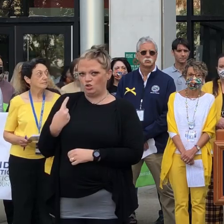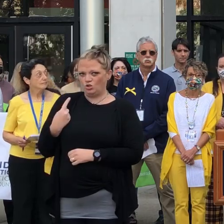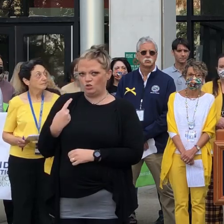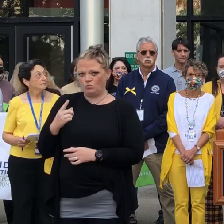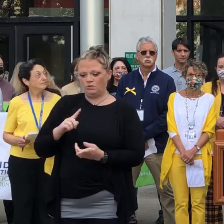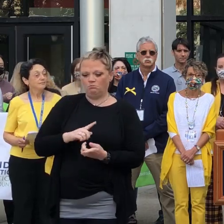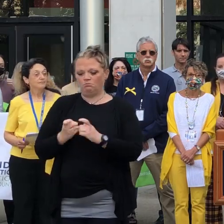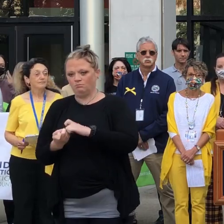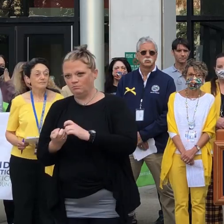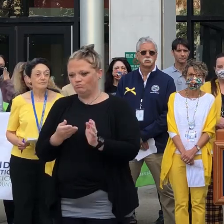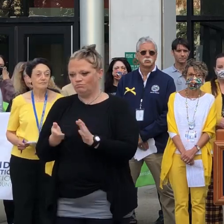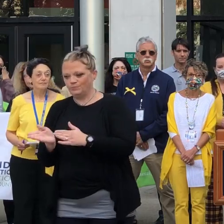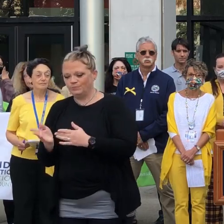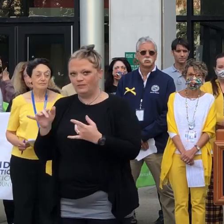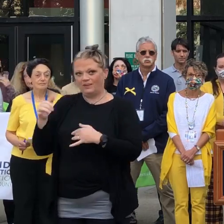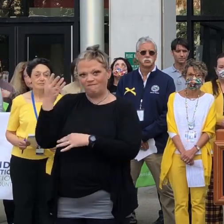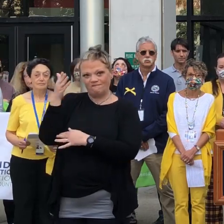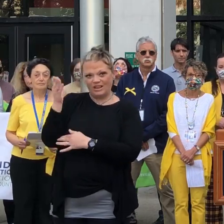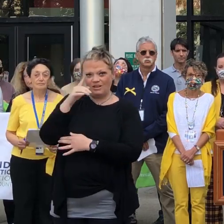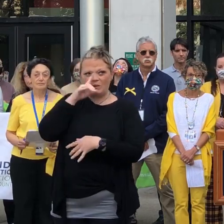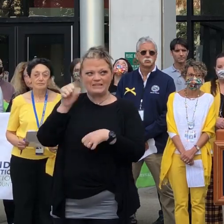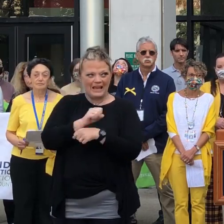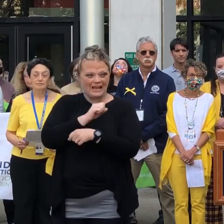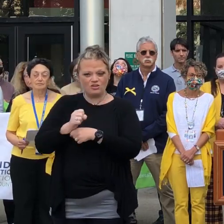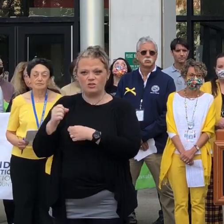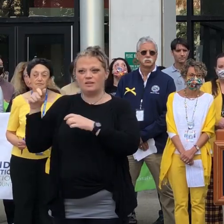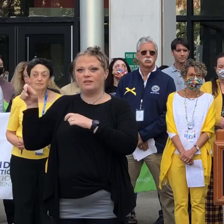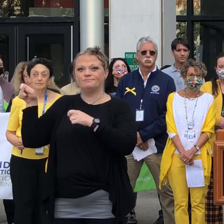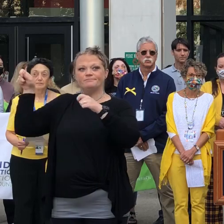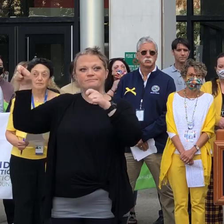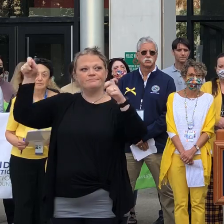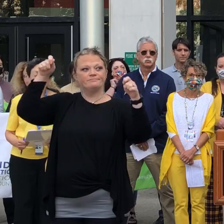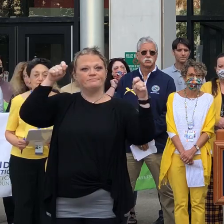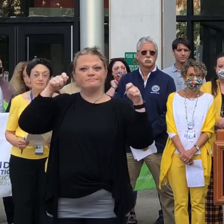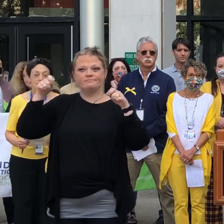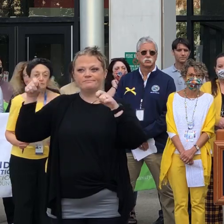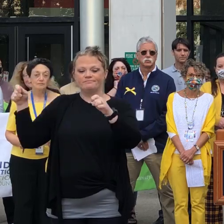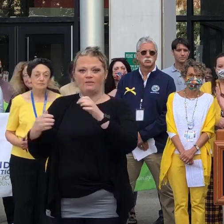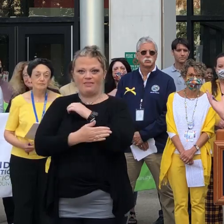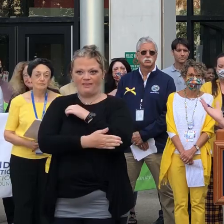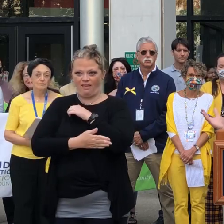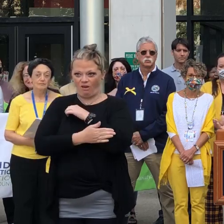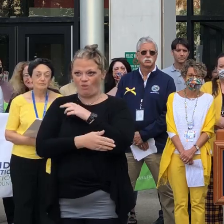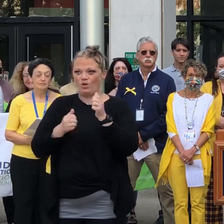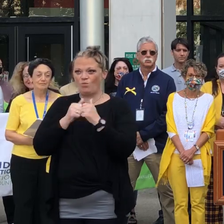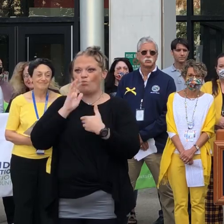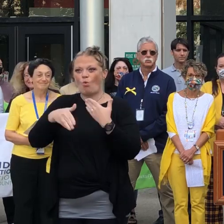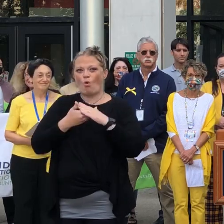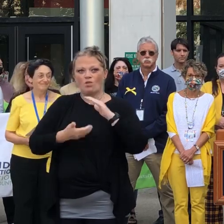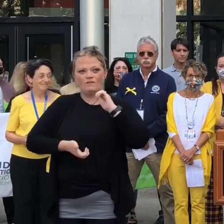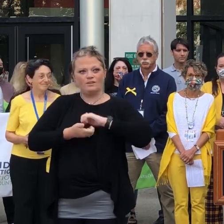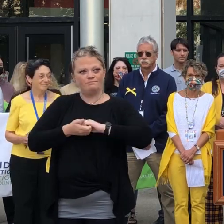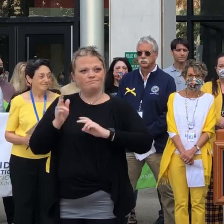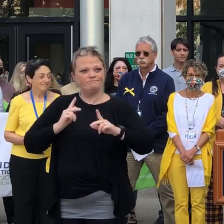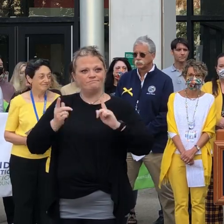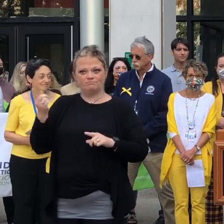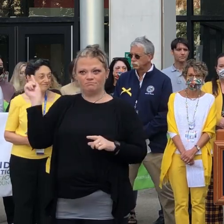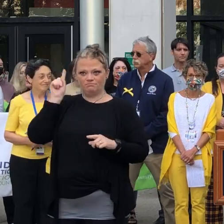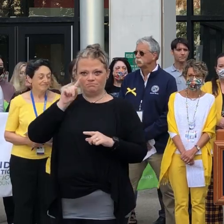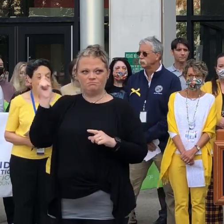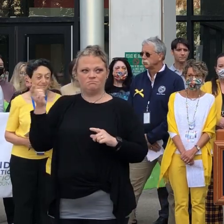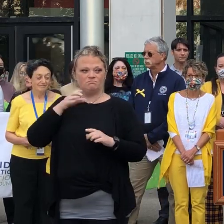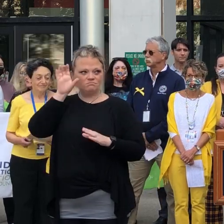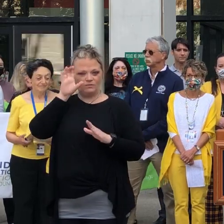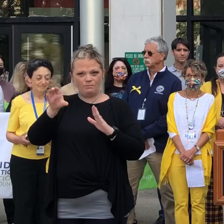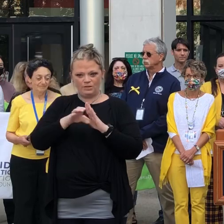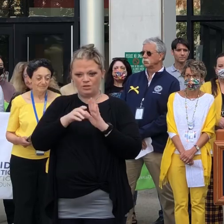detour, and that flag was actually carried around our county by all of our partners that you see behind us with pictures that we put